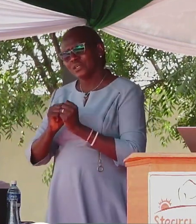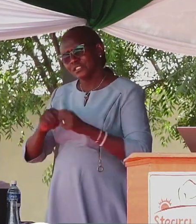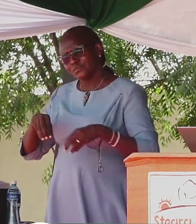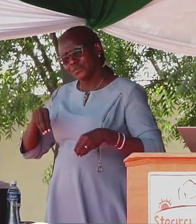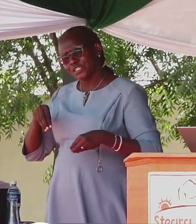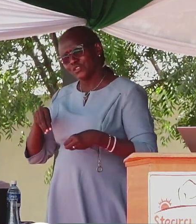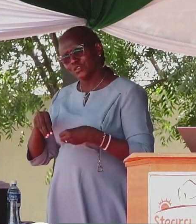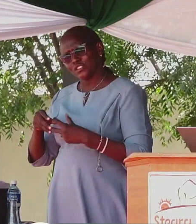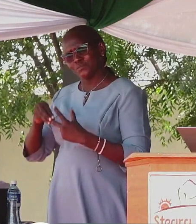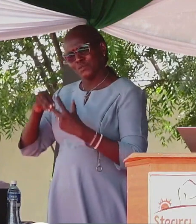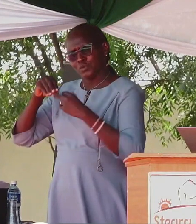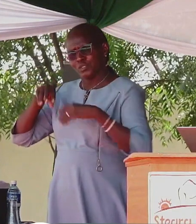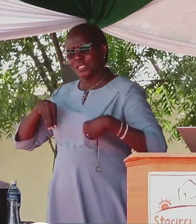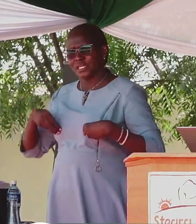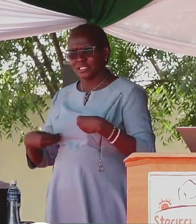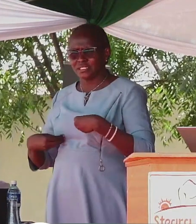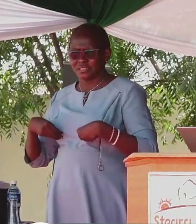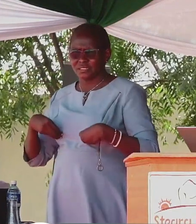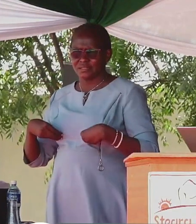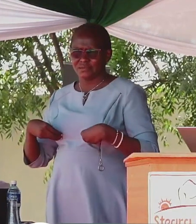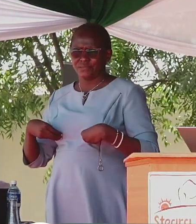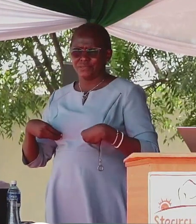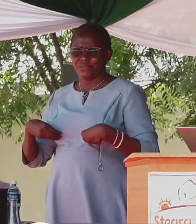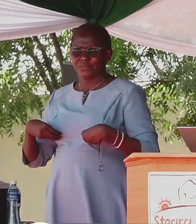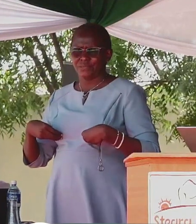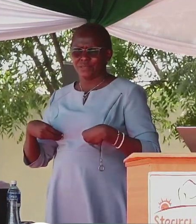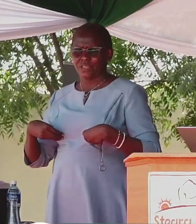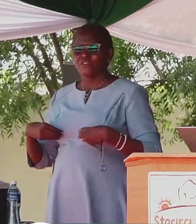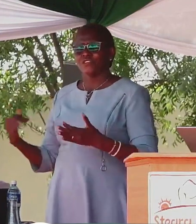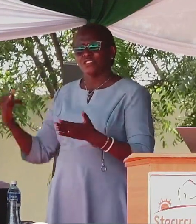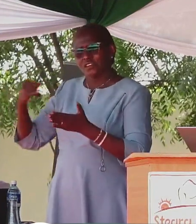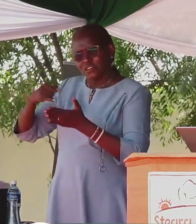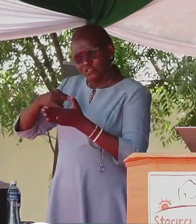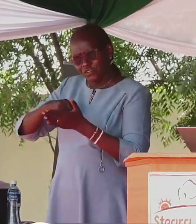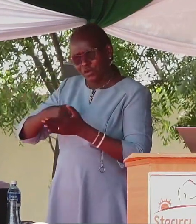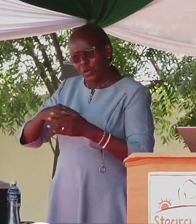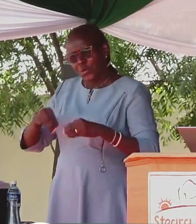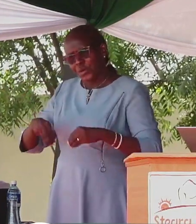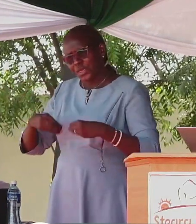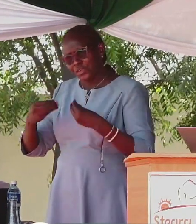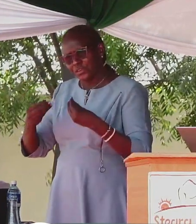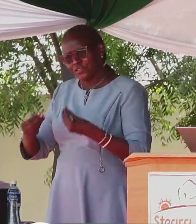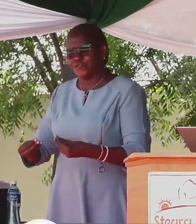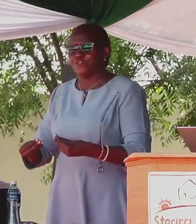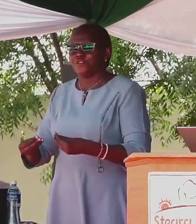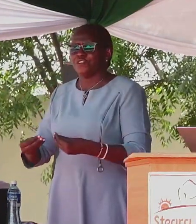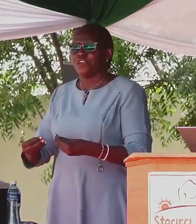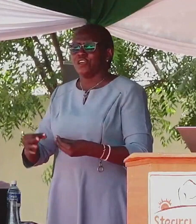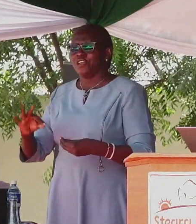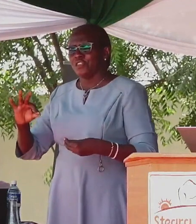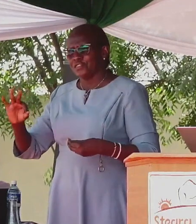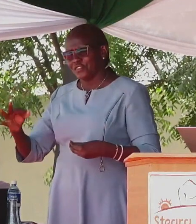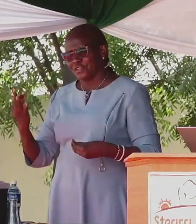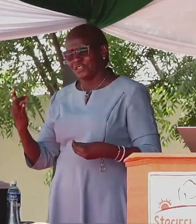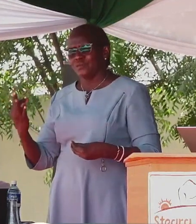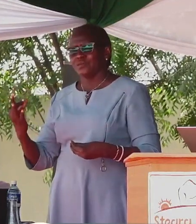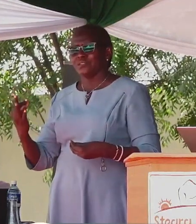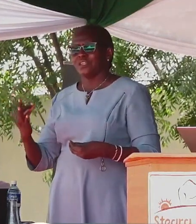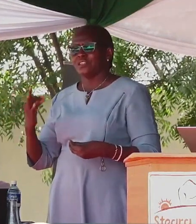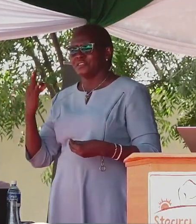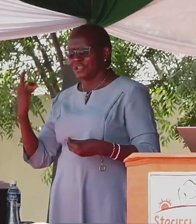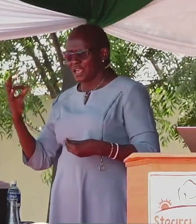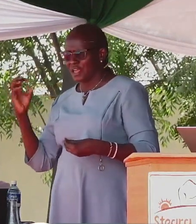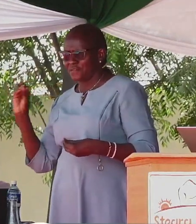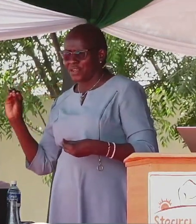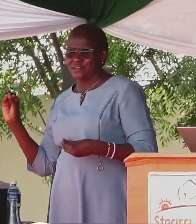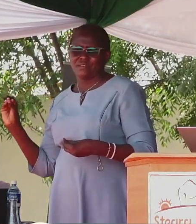needs, for the sake of inclusivity, we give them a capitation of 3,300. Most of